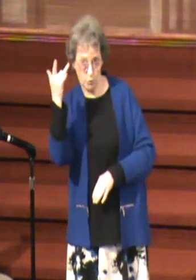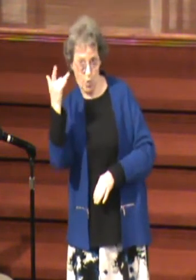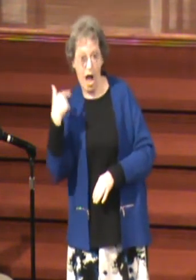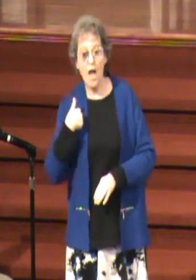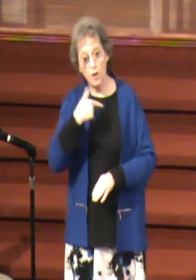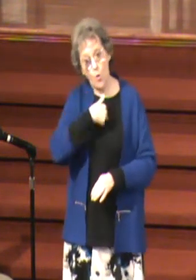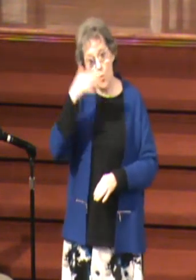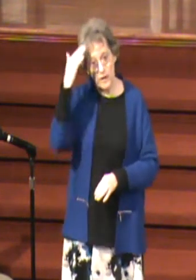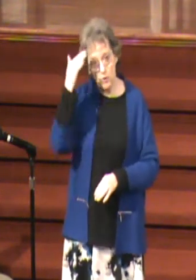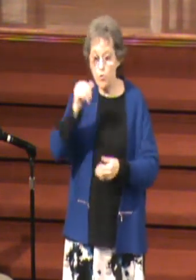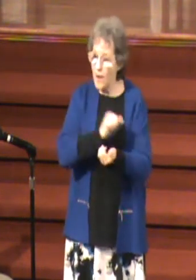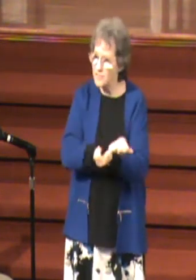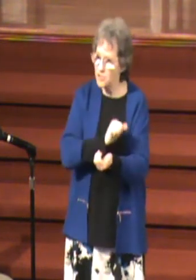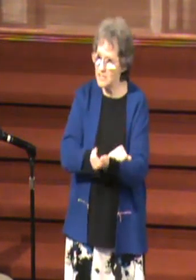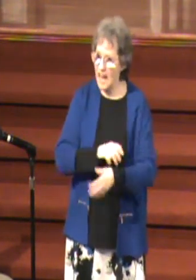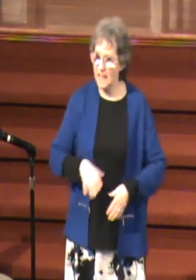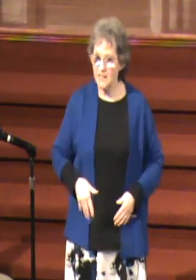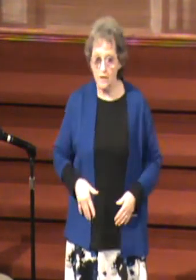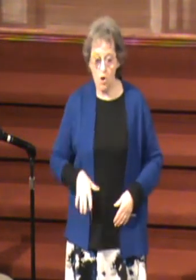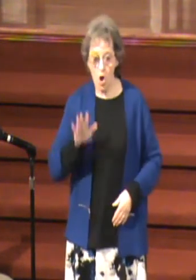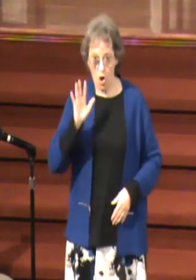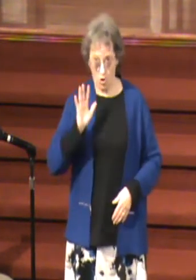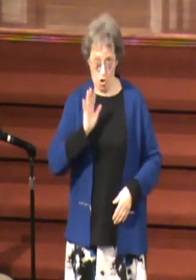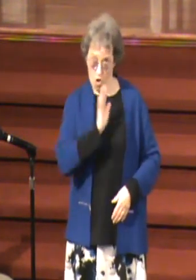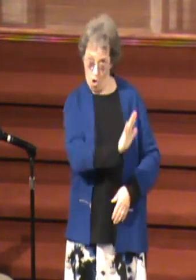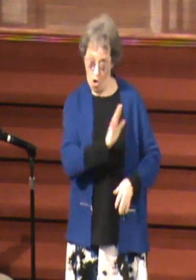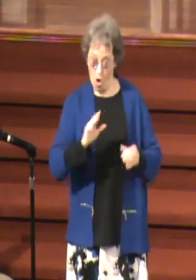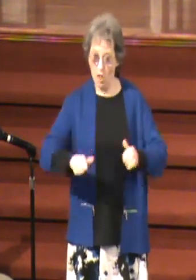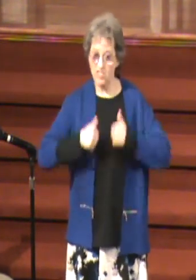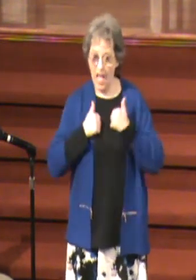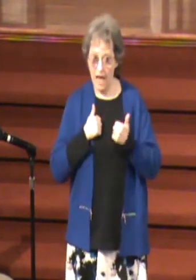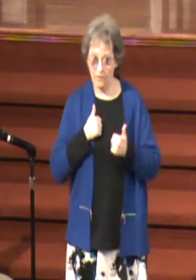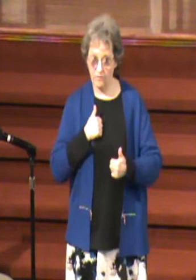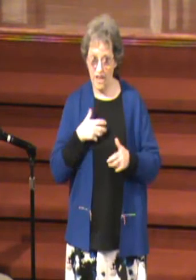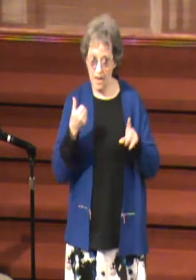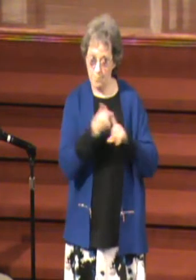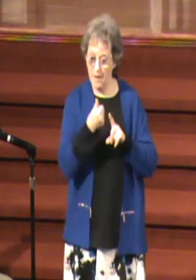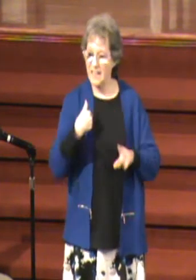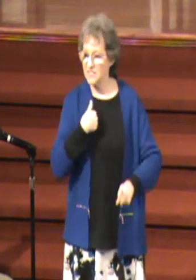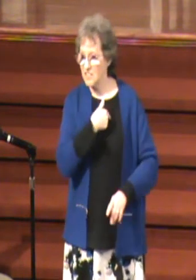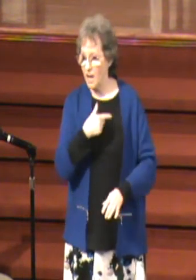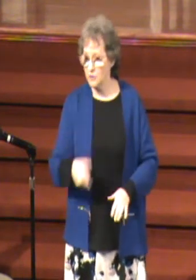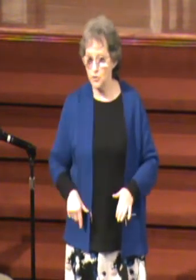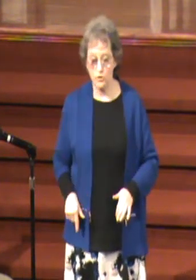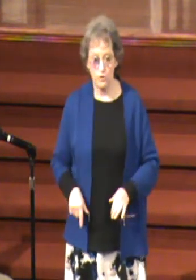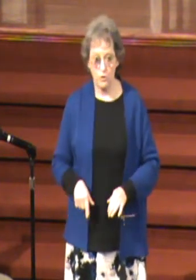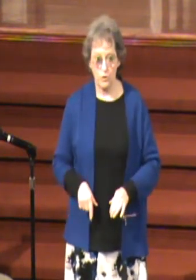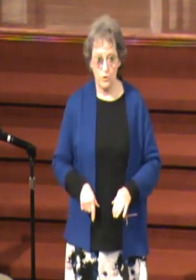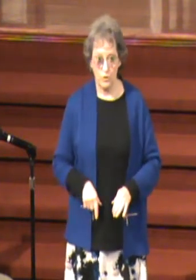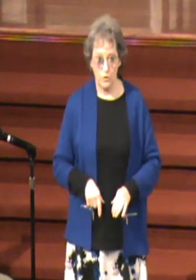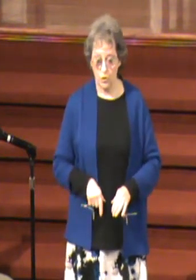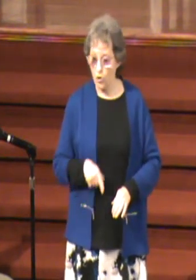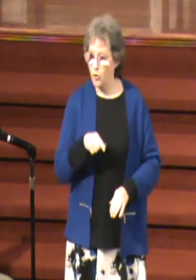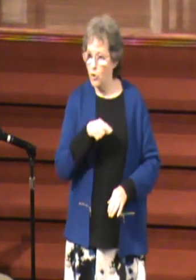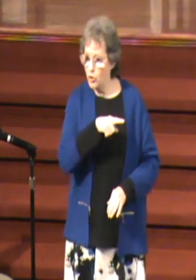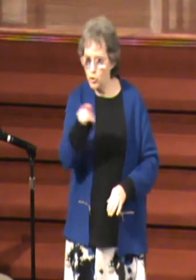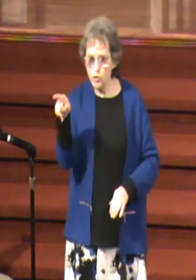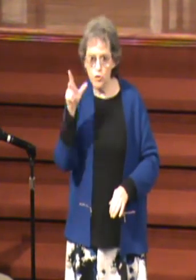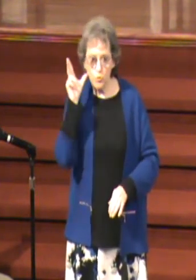Antionette's life impacted us in a deep, profound way. You heard sisters come here this